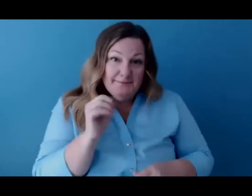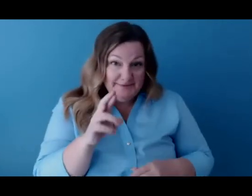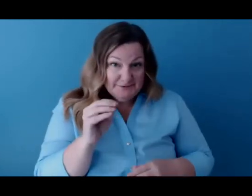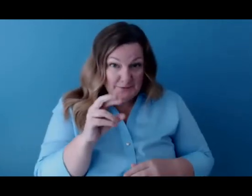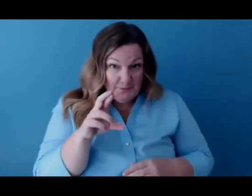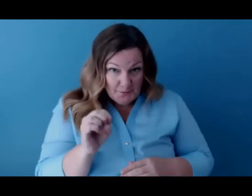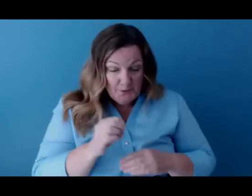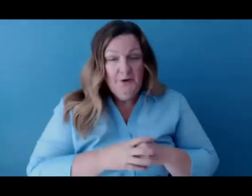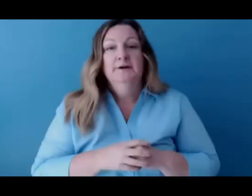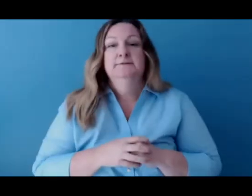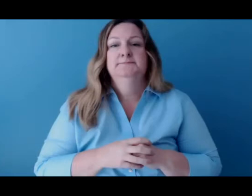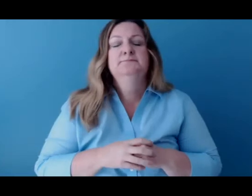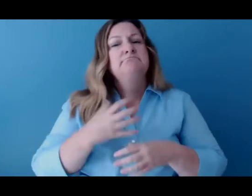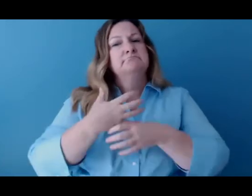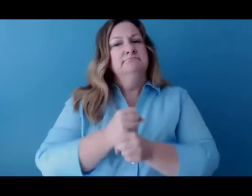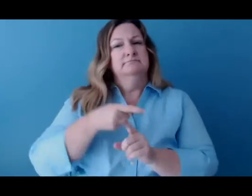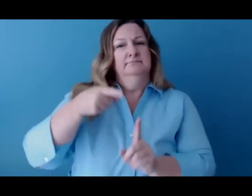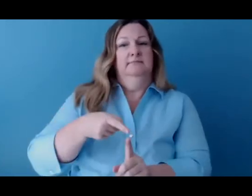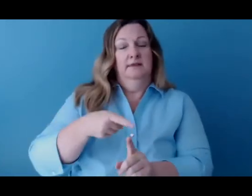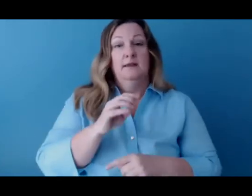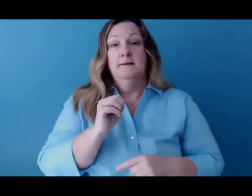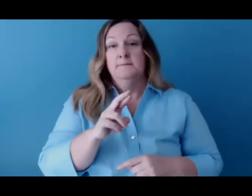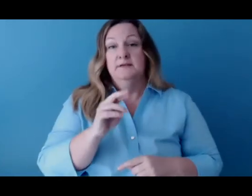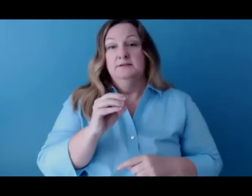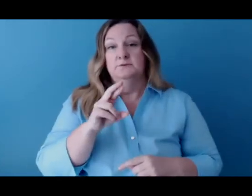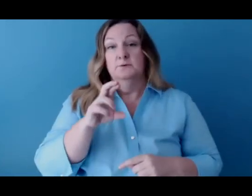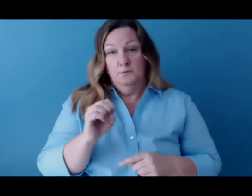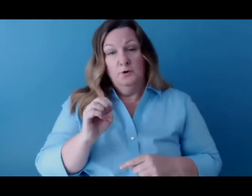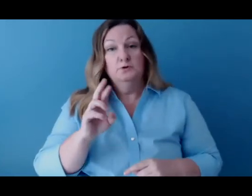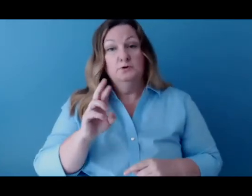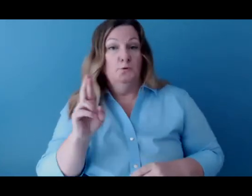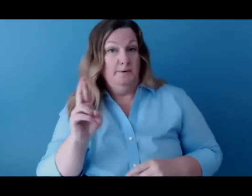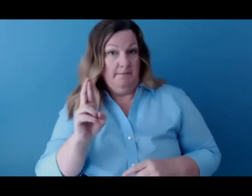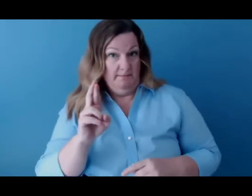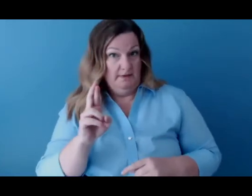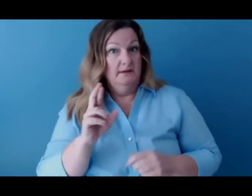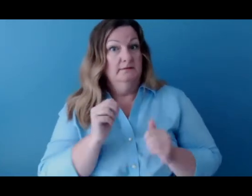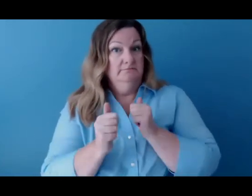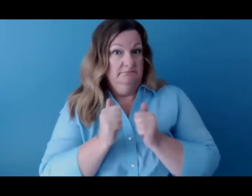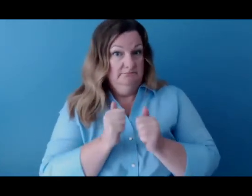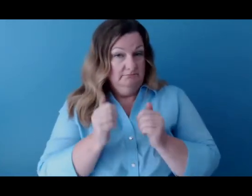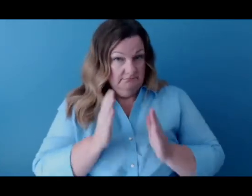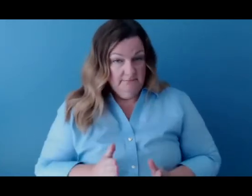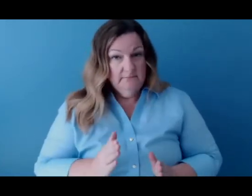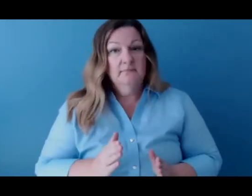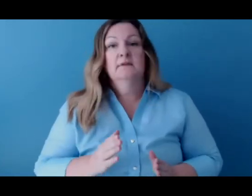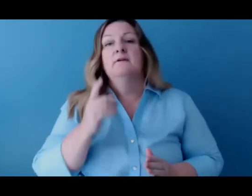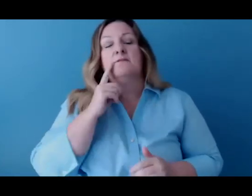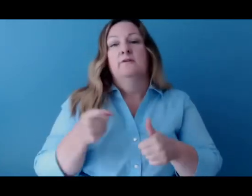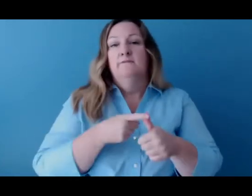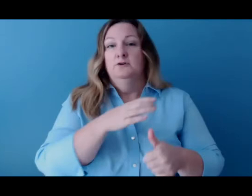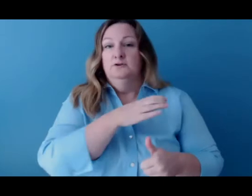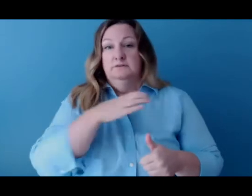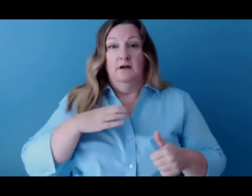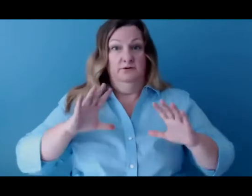to recap for you guys, Mr. Moore is running on the Republican ballot as the first congressional district